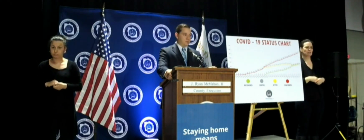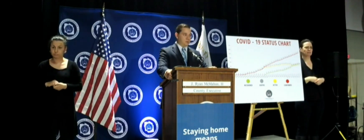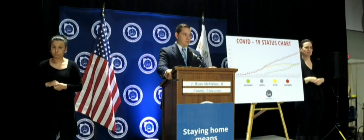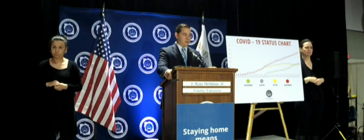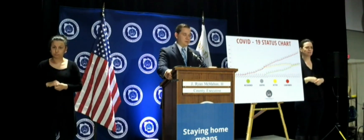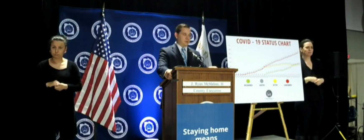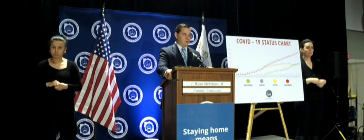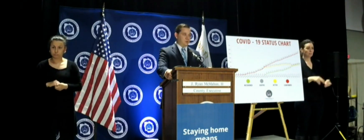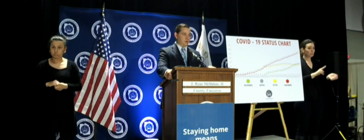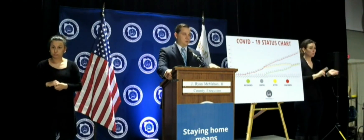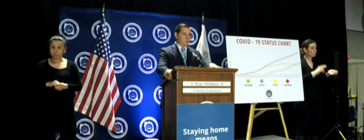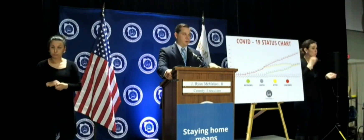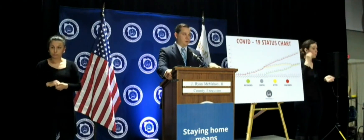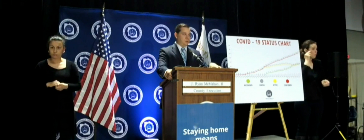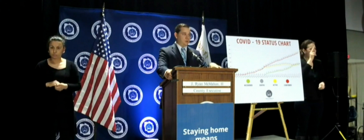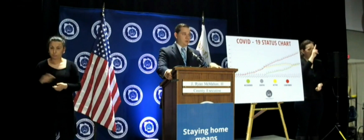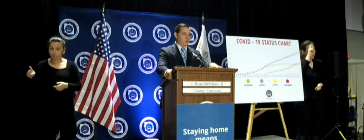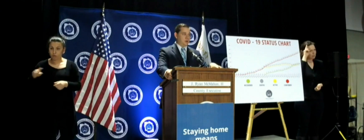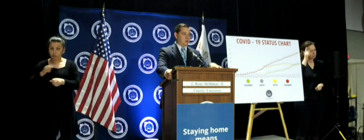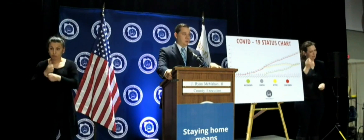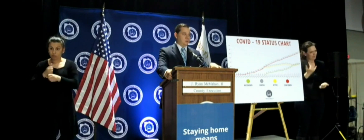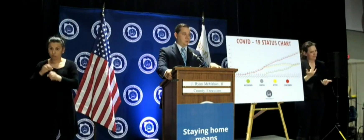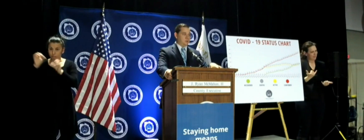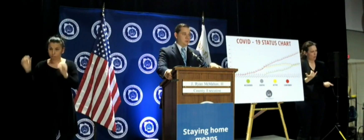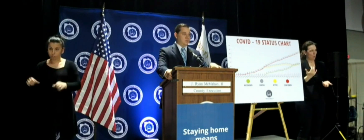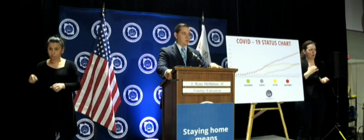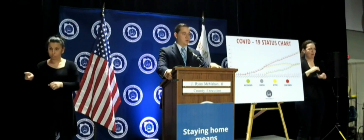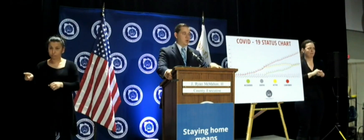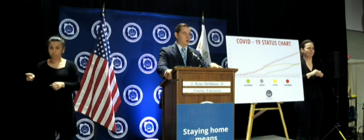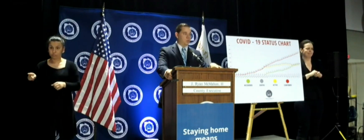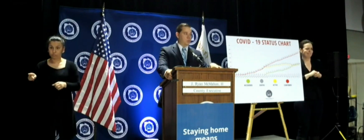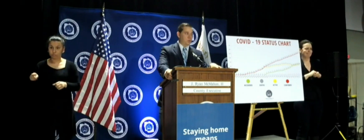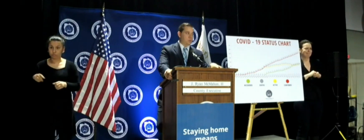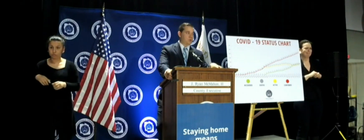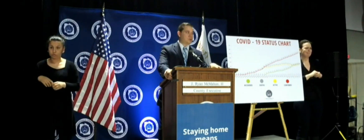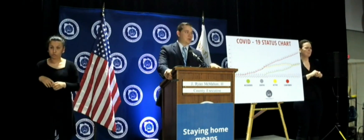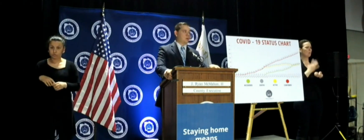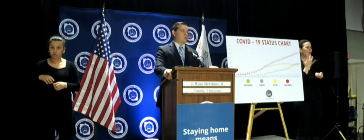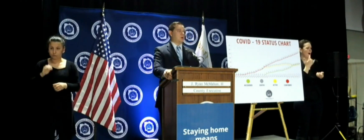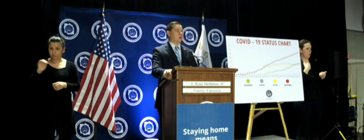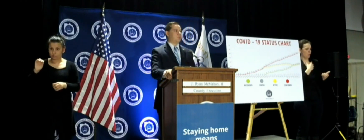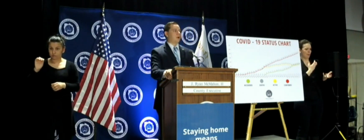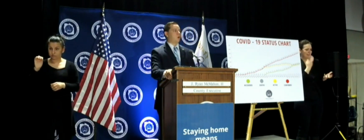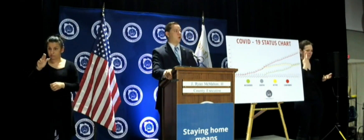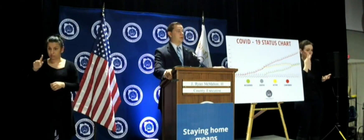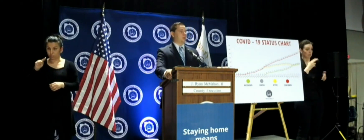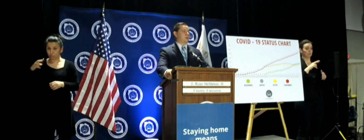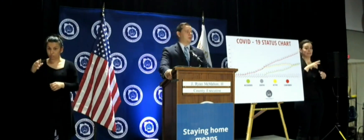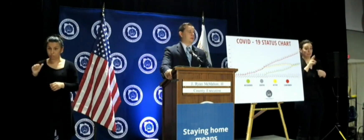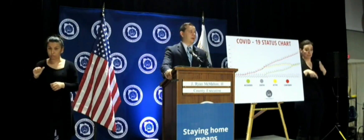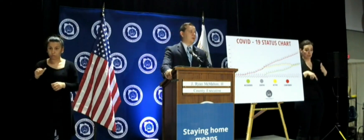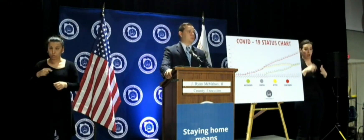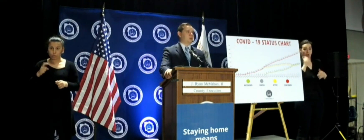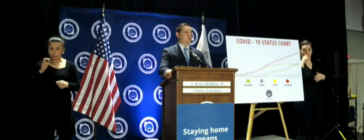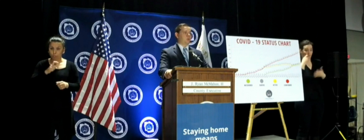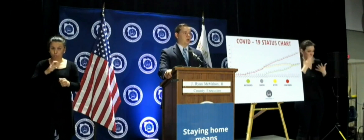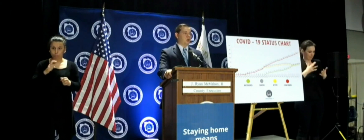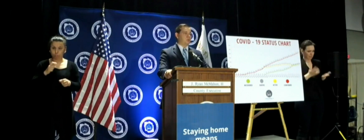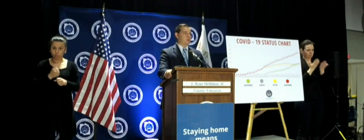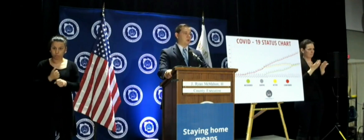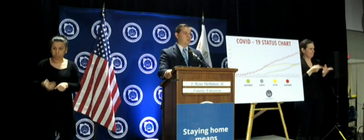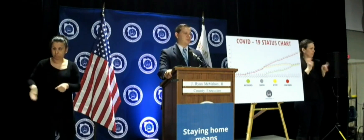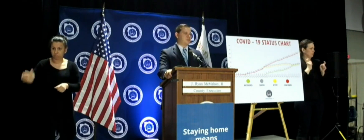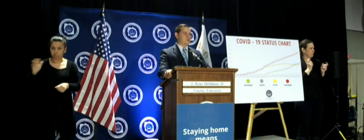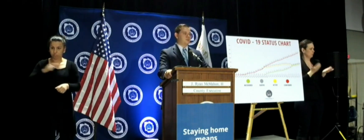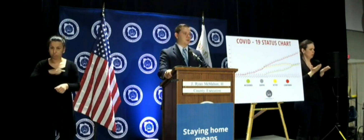Walmart that they've agreed we're going to give nursing home personnel priority. That could be up and